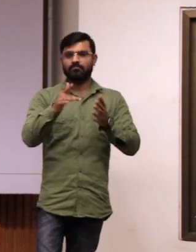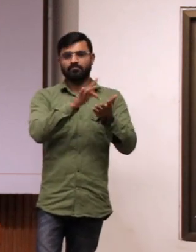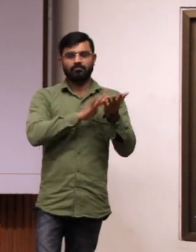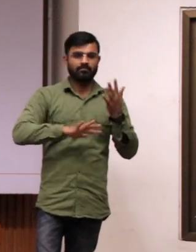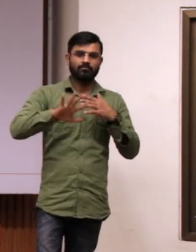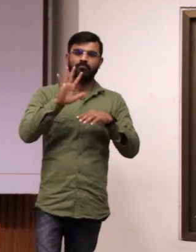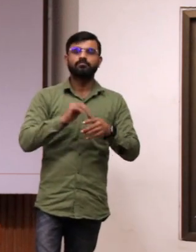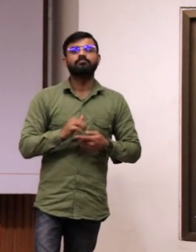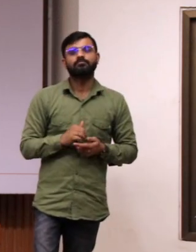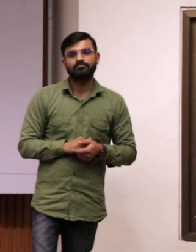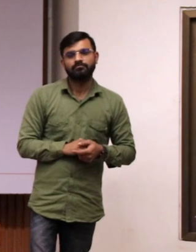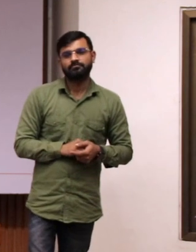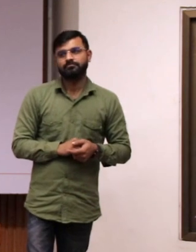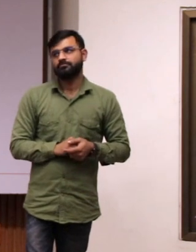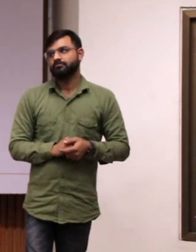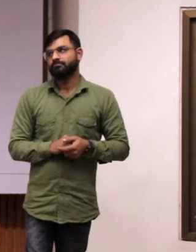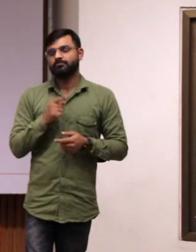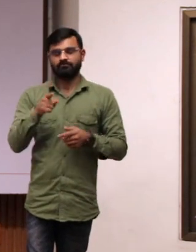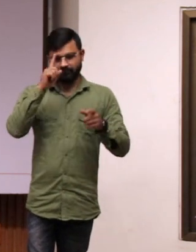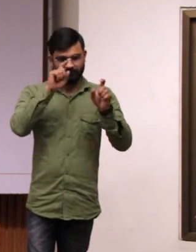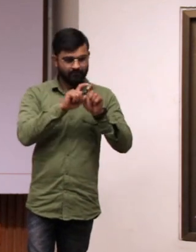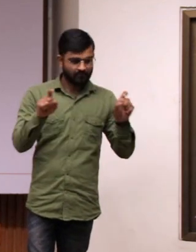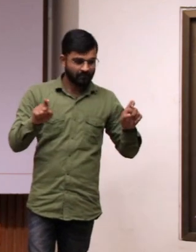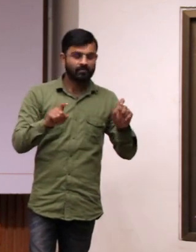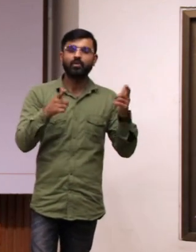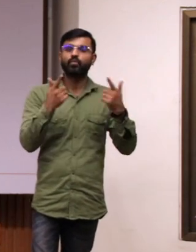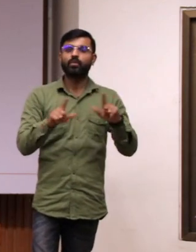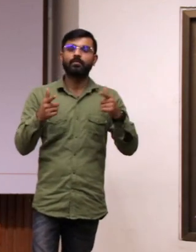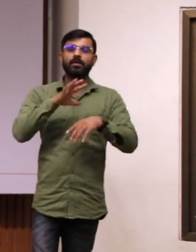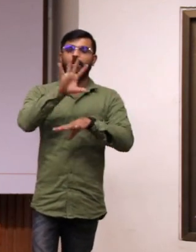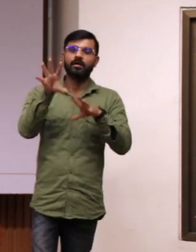shrubs growing around there. And it was clear fell, all of